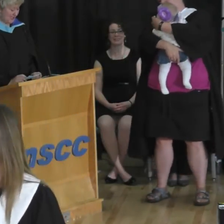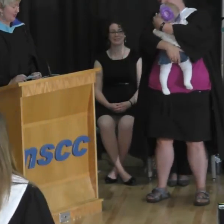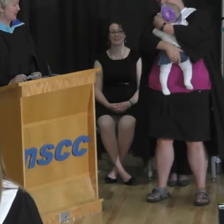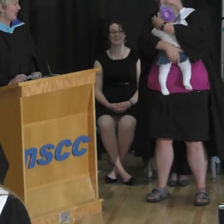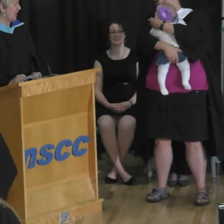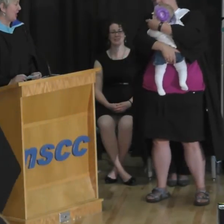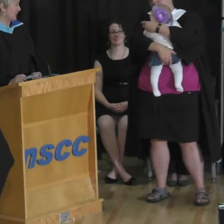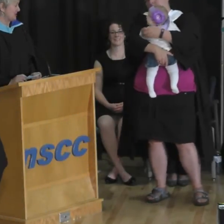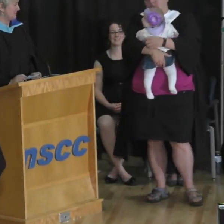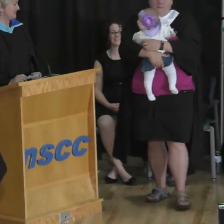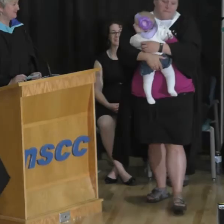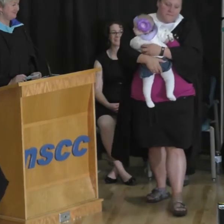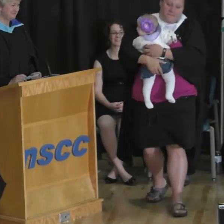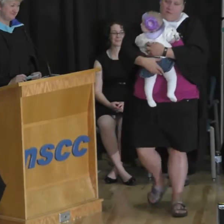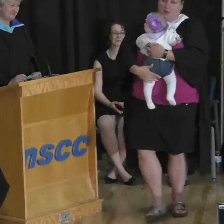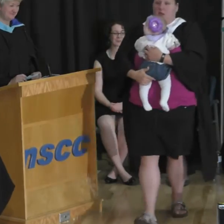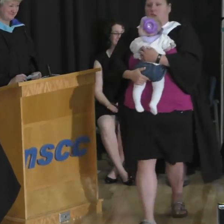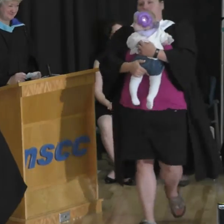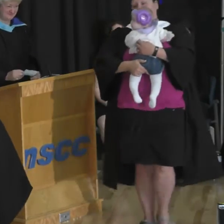Natasha Taylor, honors.